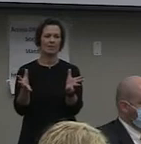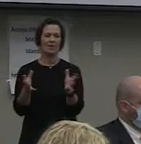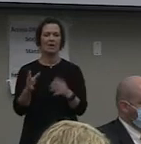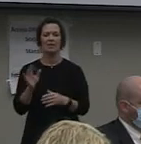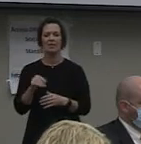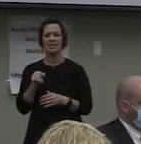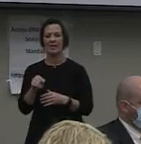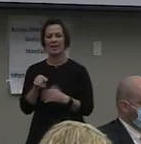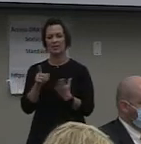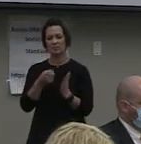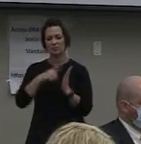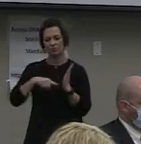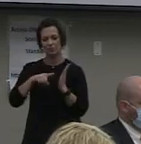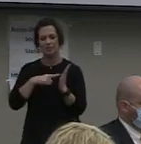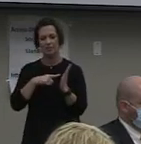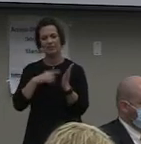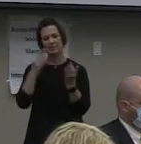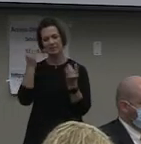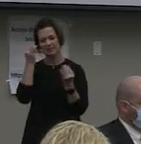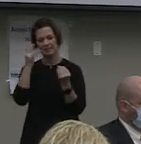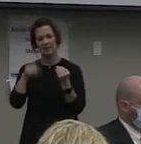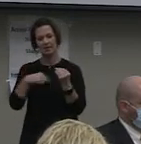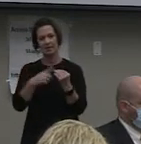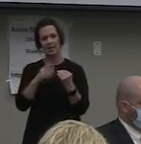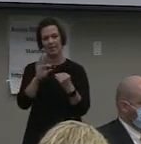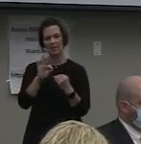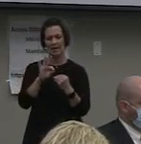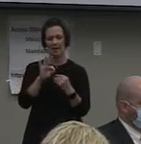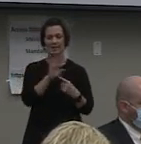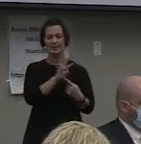and critiquing conclusions, grades 6 through 8, 9 through